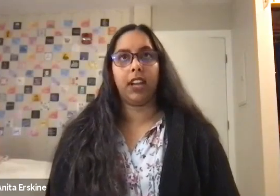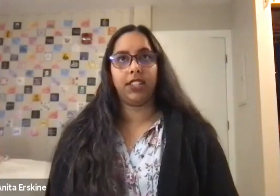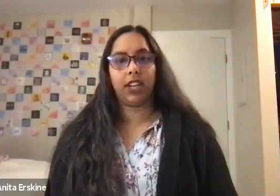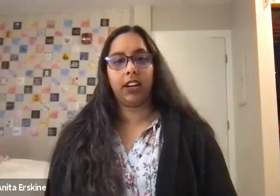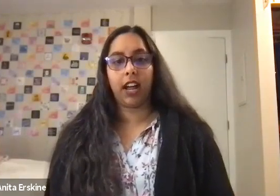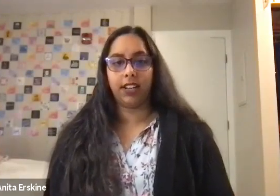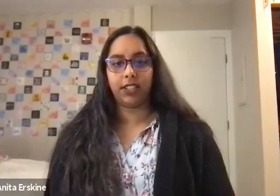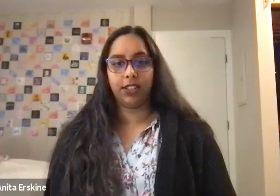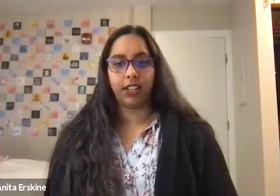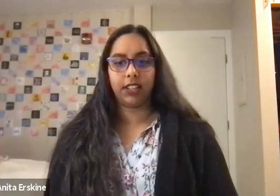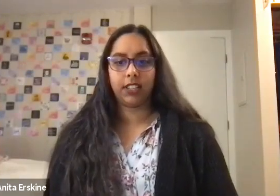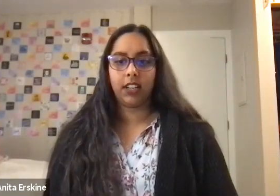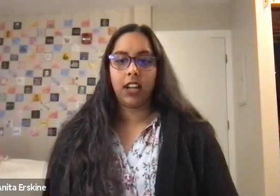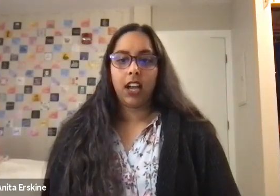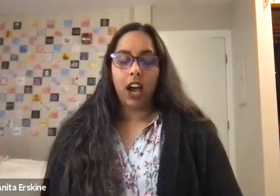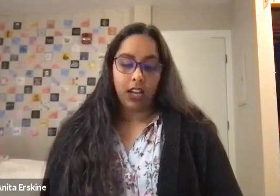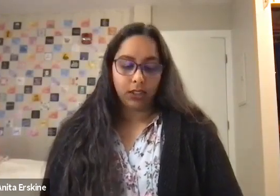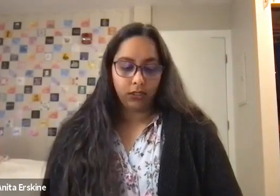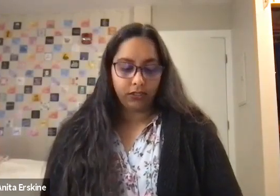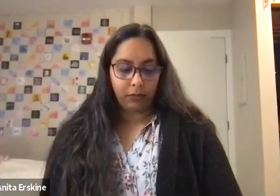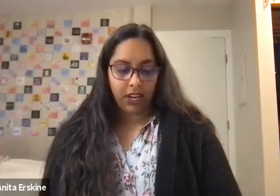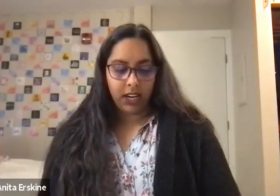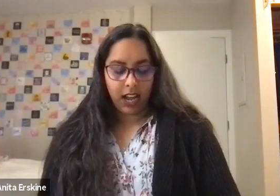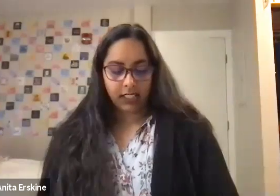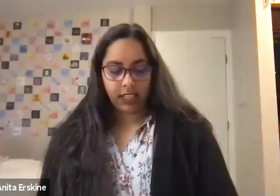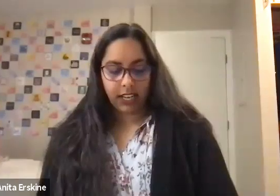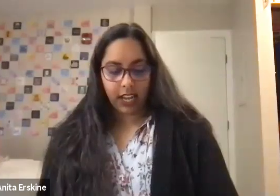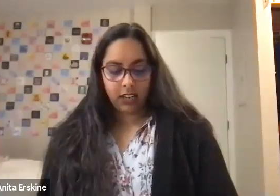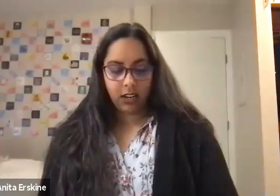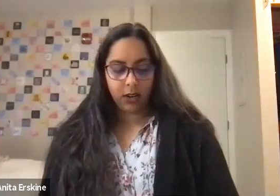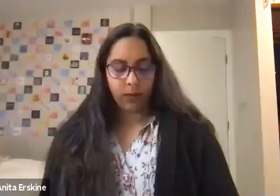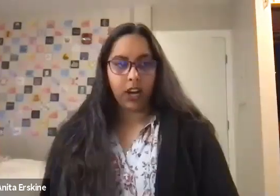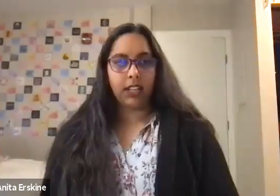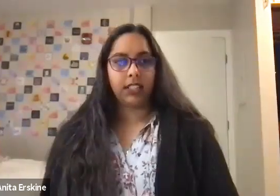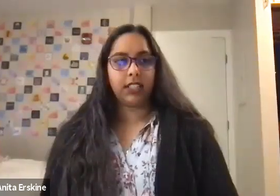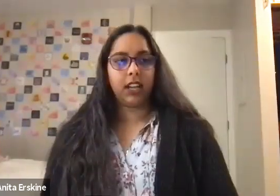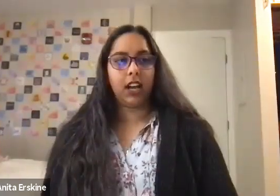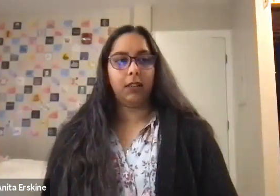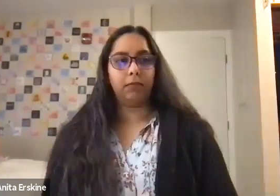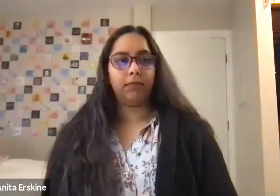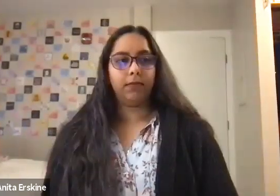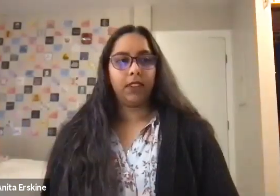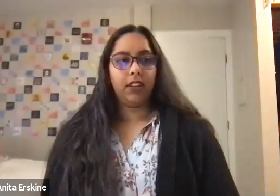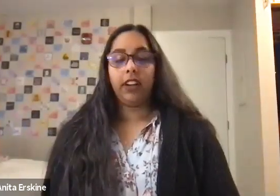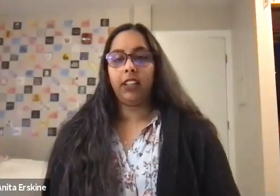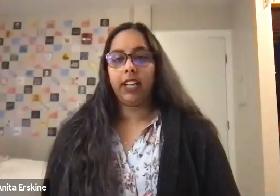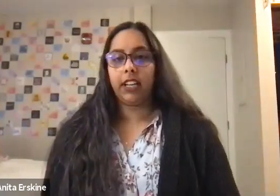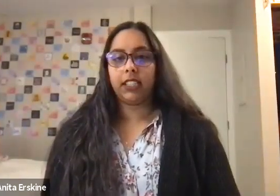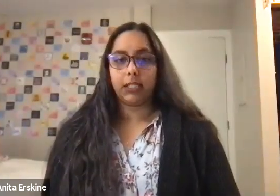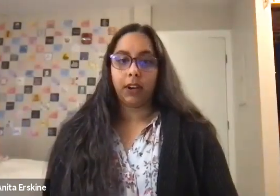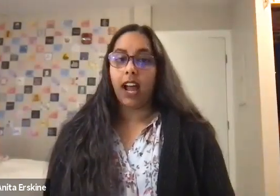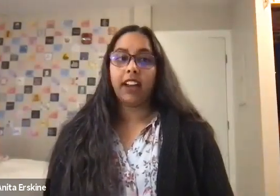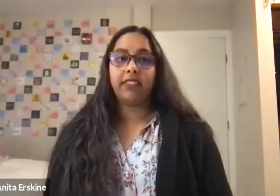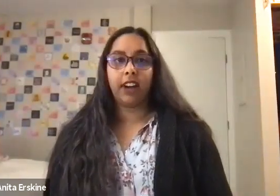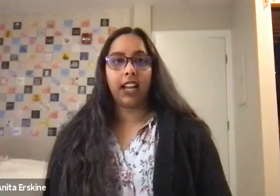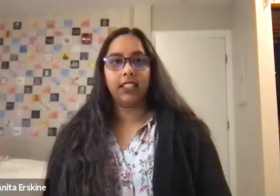both an educator and a student. School for me as a kid was fairly